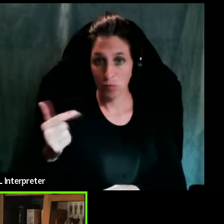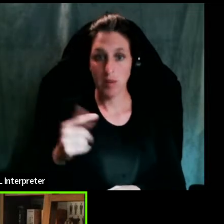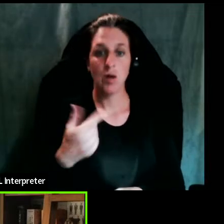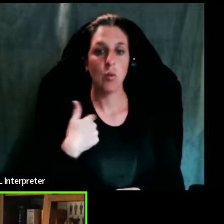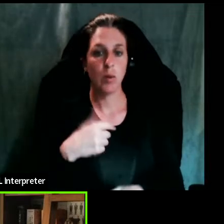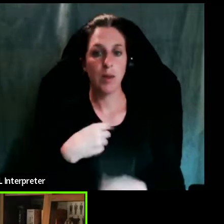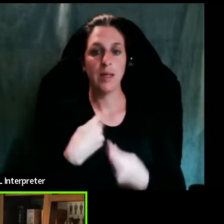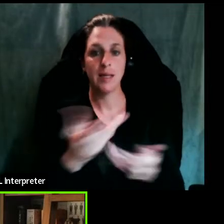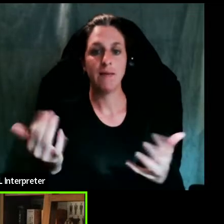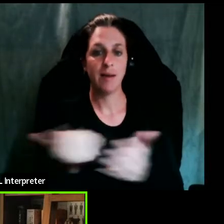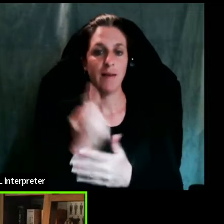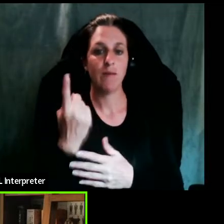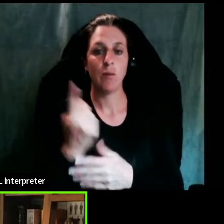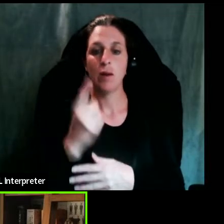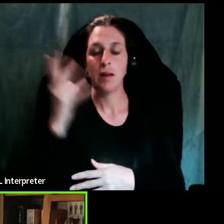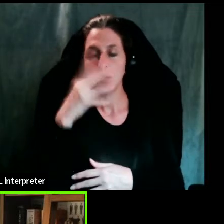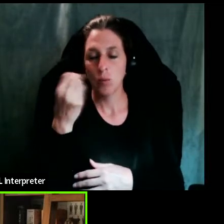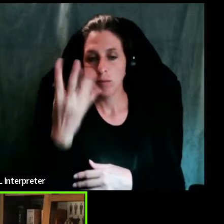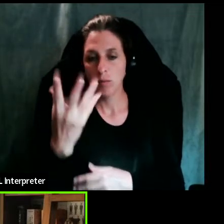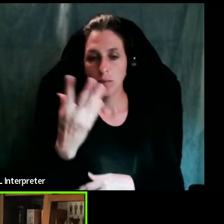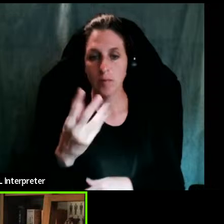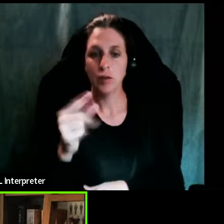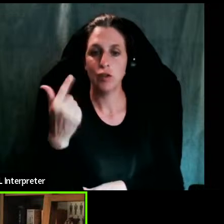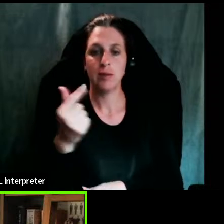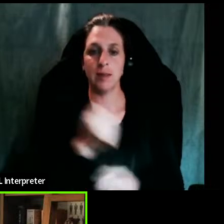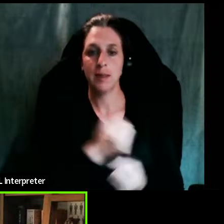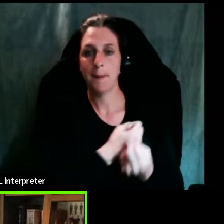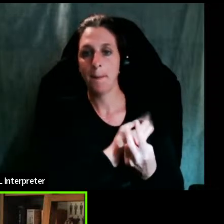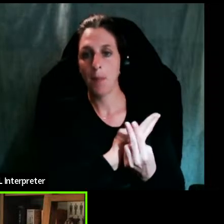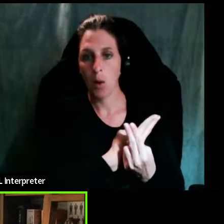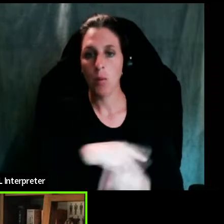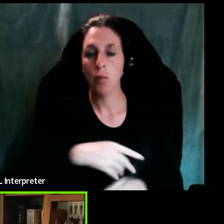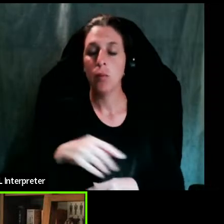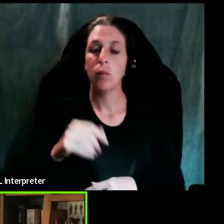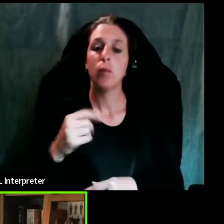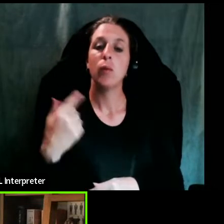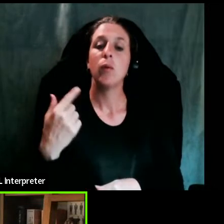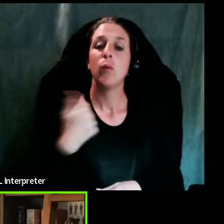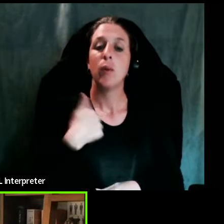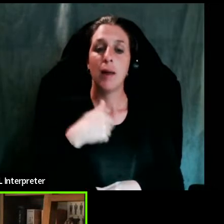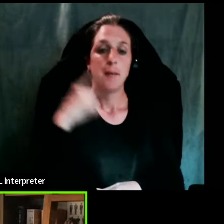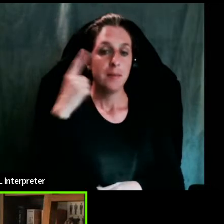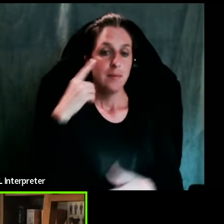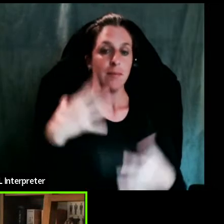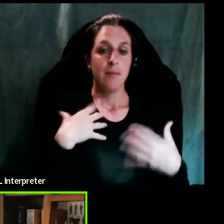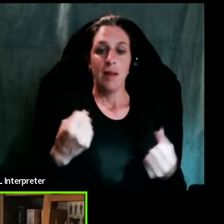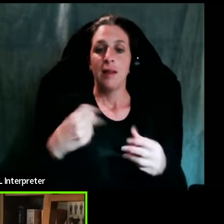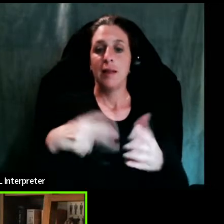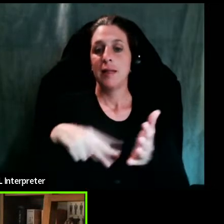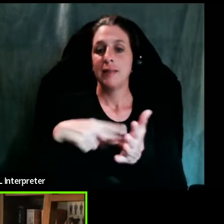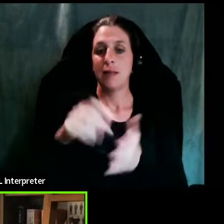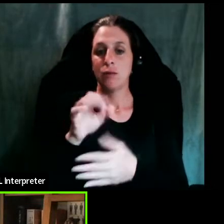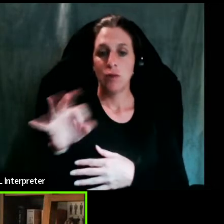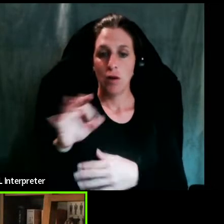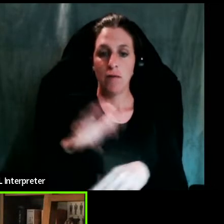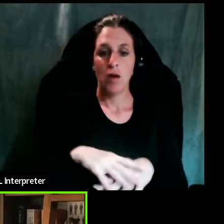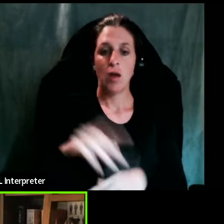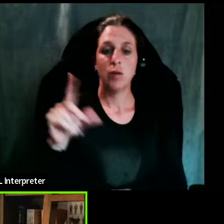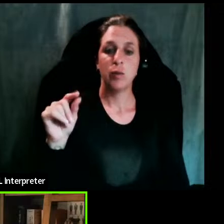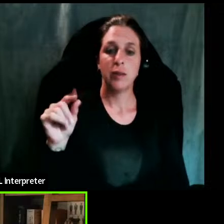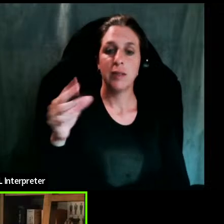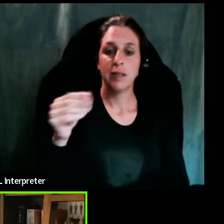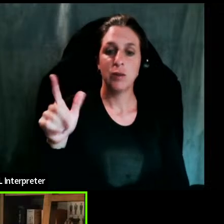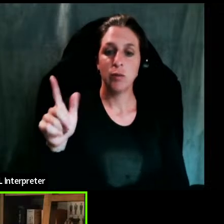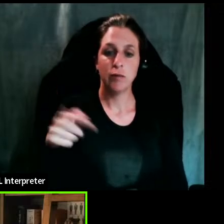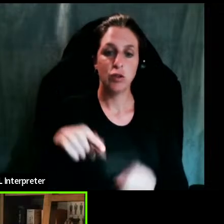green bows. We had a mental health dance-off on the 20th and the 21st during our break